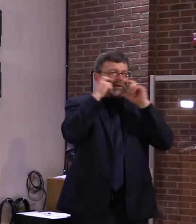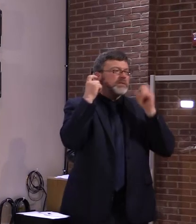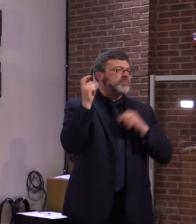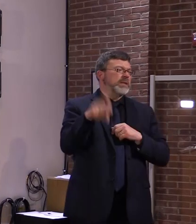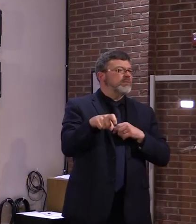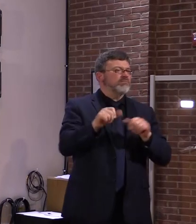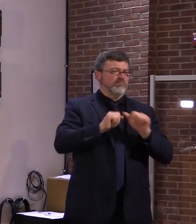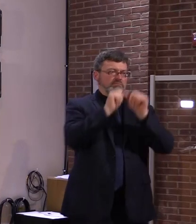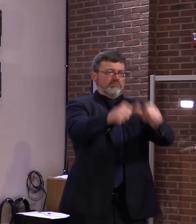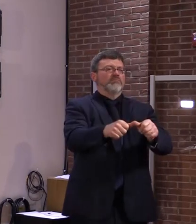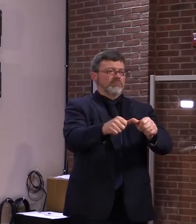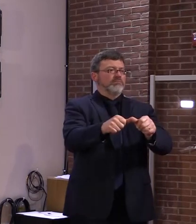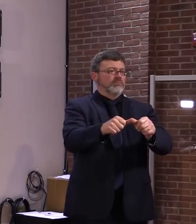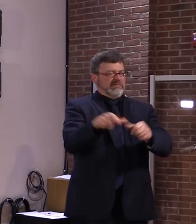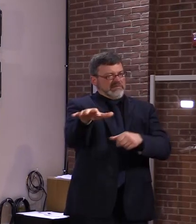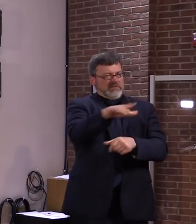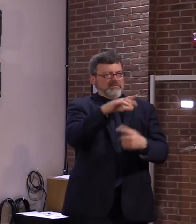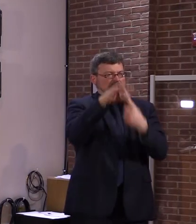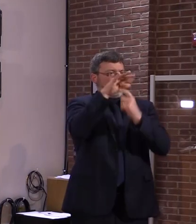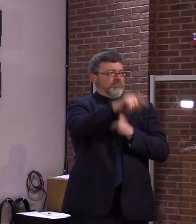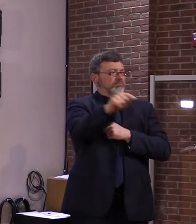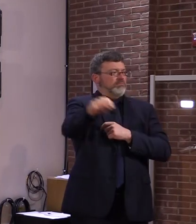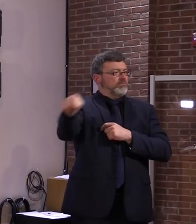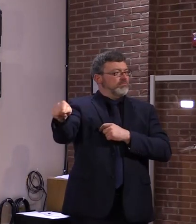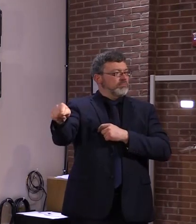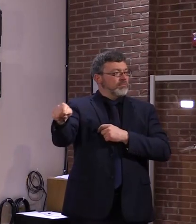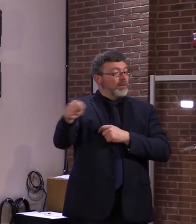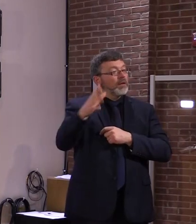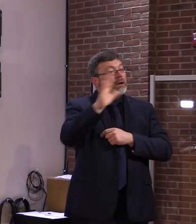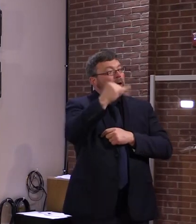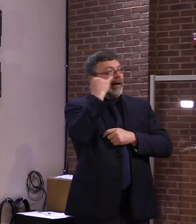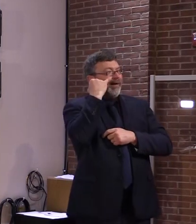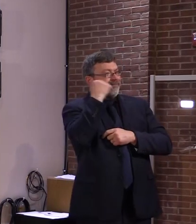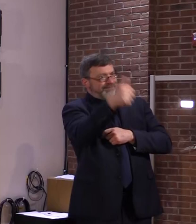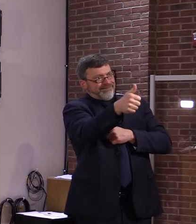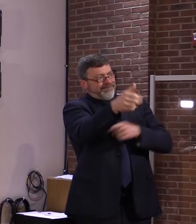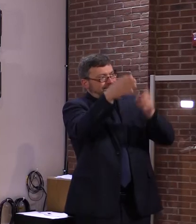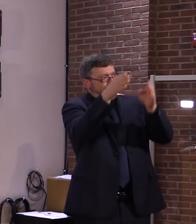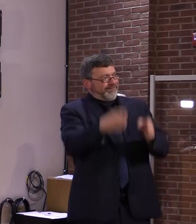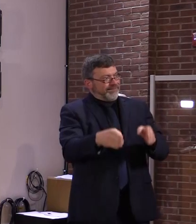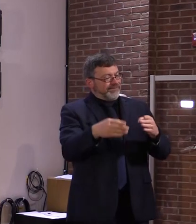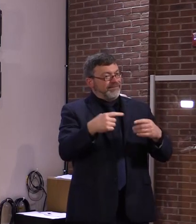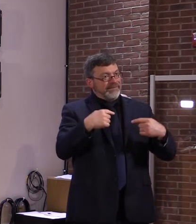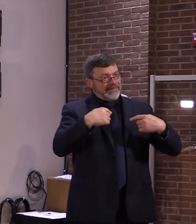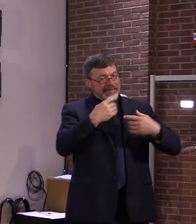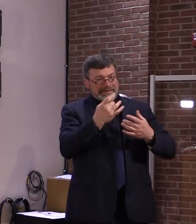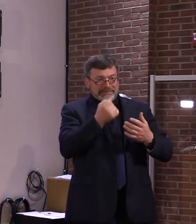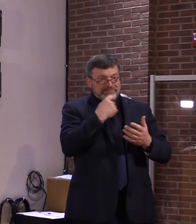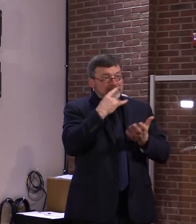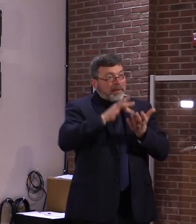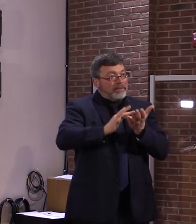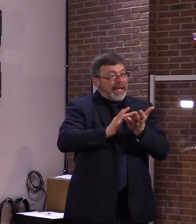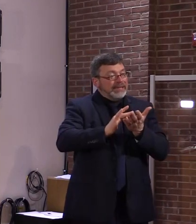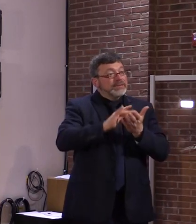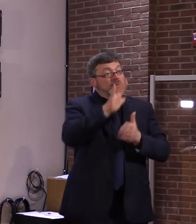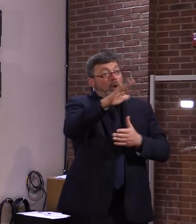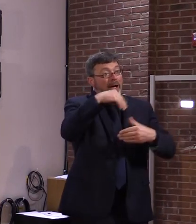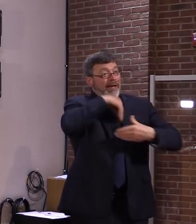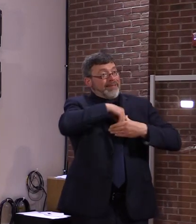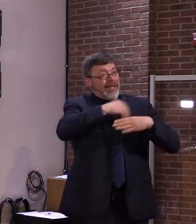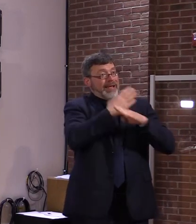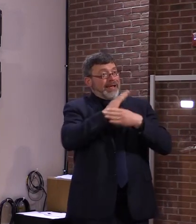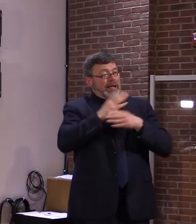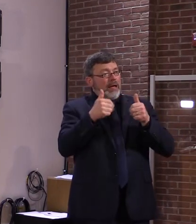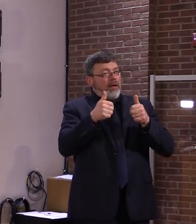system, you may need to continue taking precautions even after vaccination. It is best to talk to your healthcare